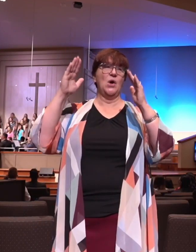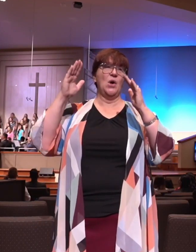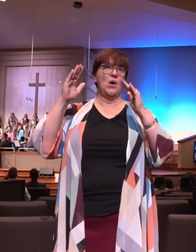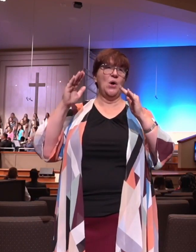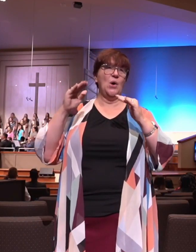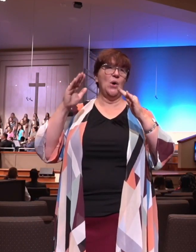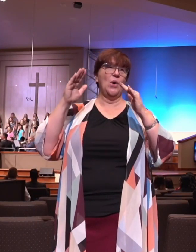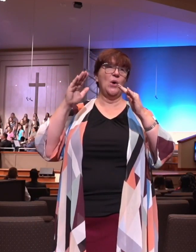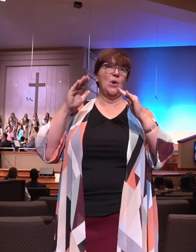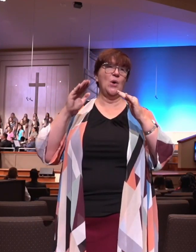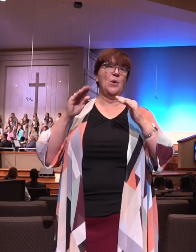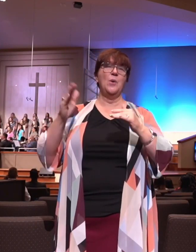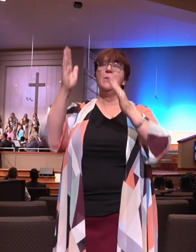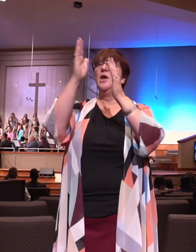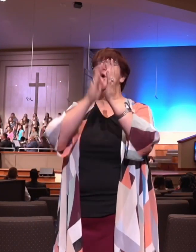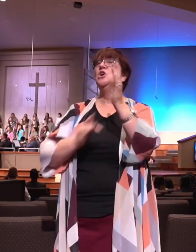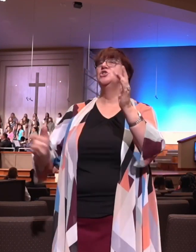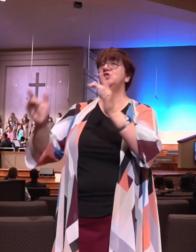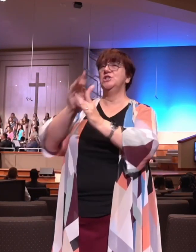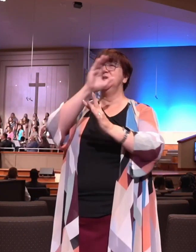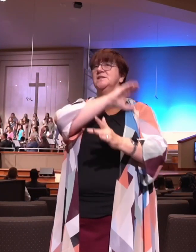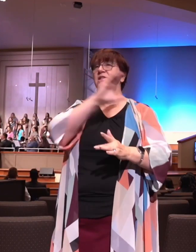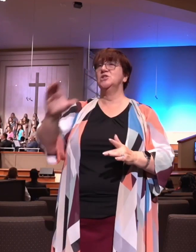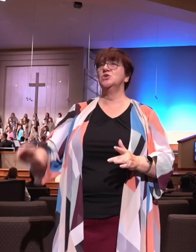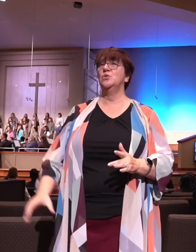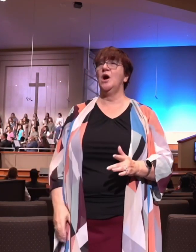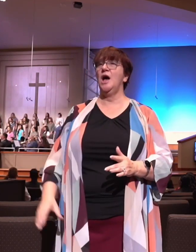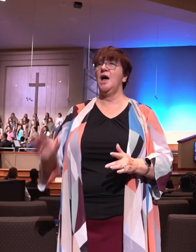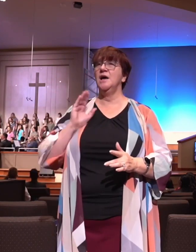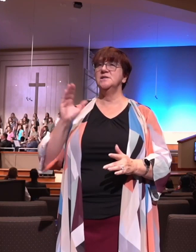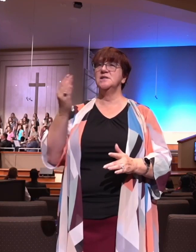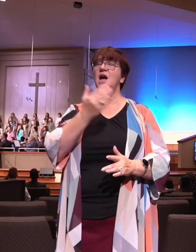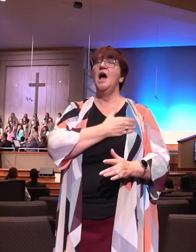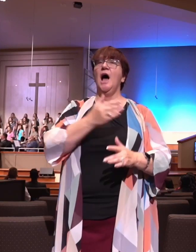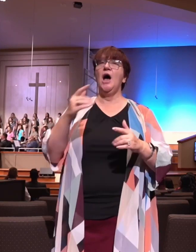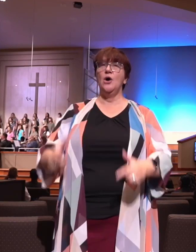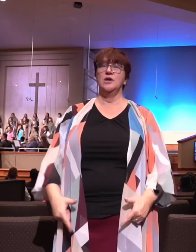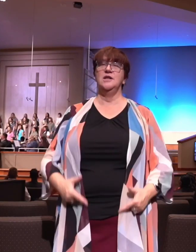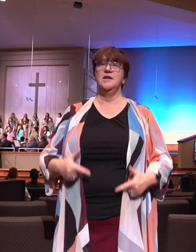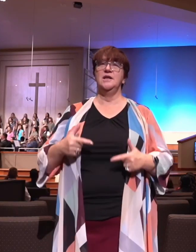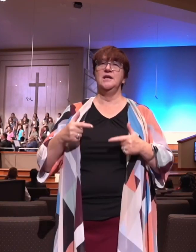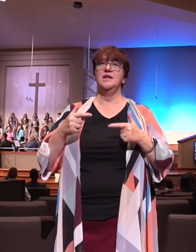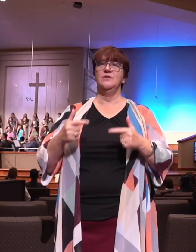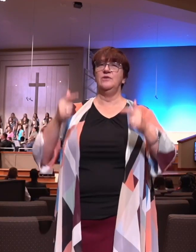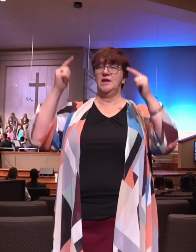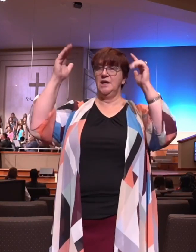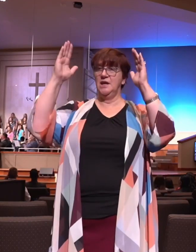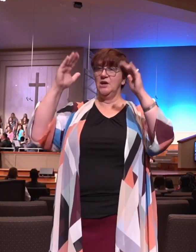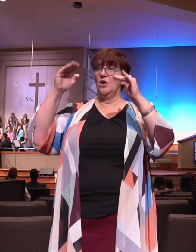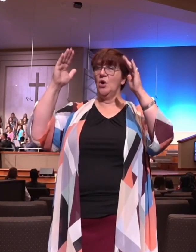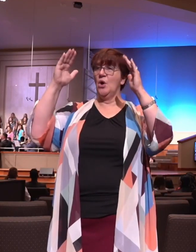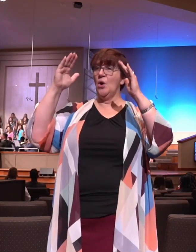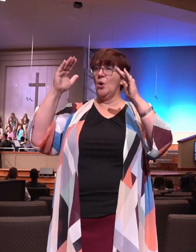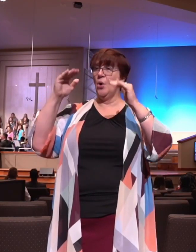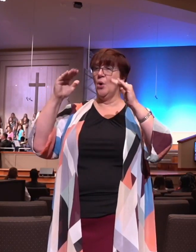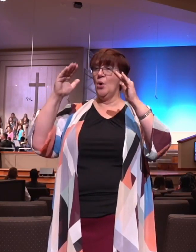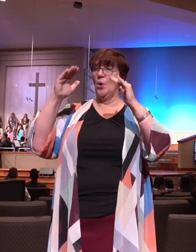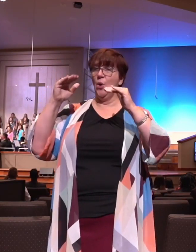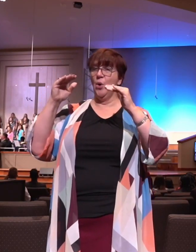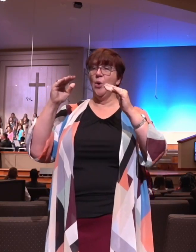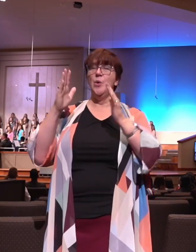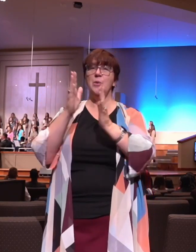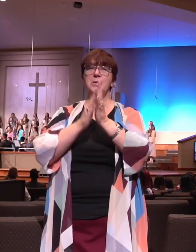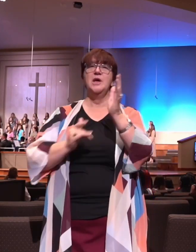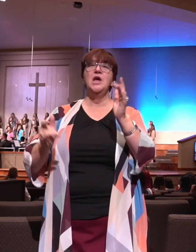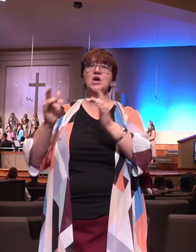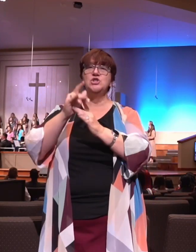hope Jesus Christ My living hope